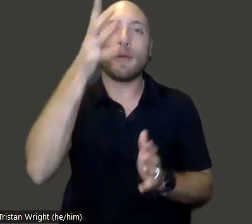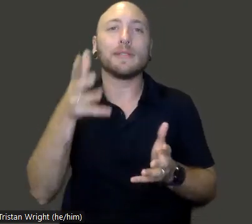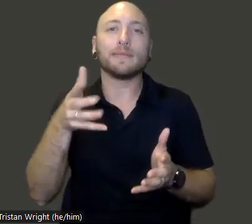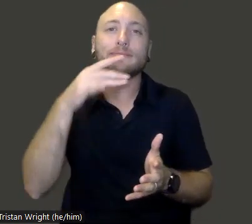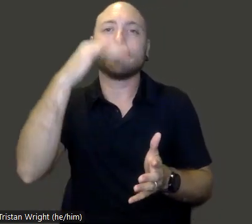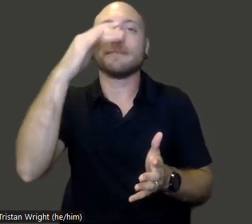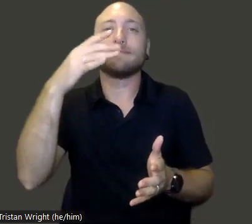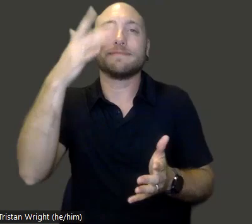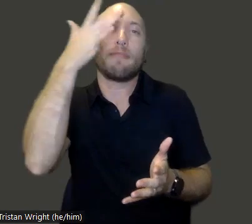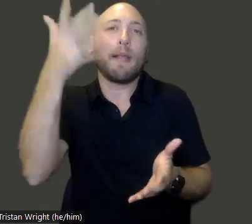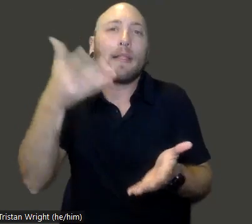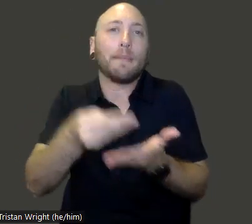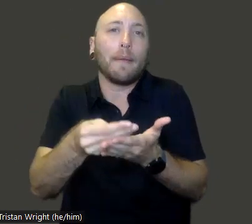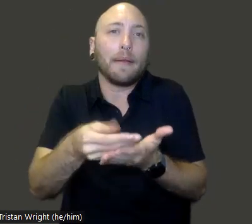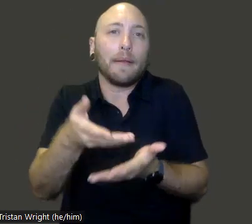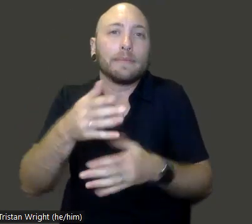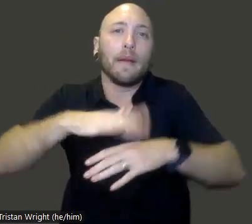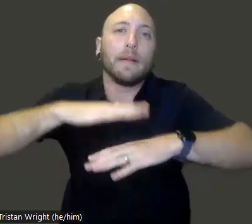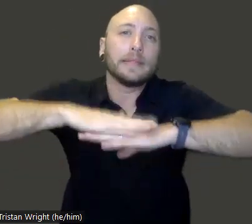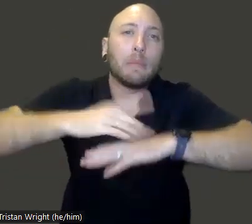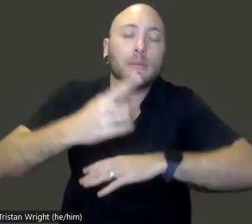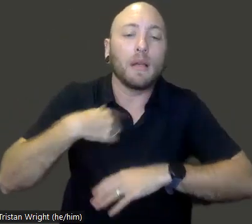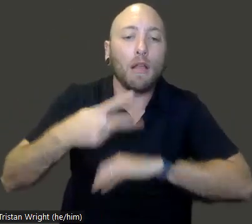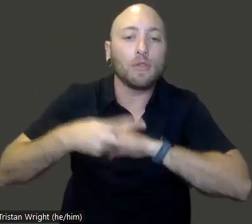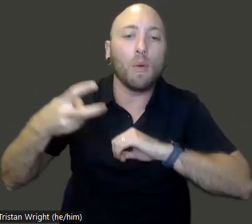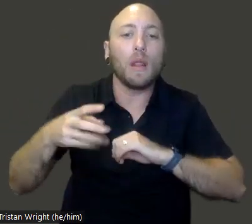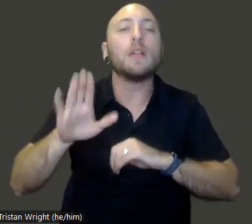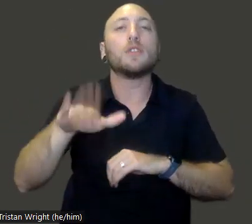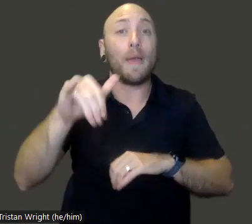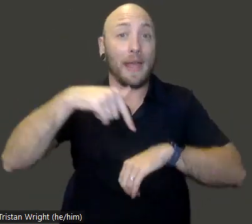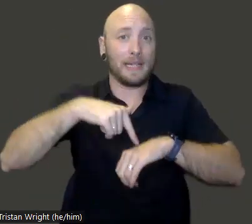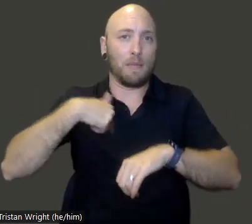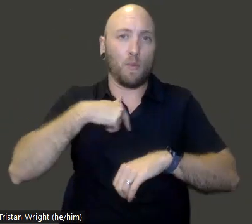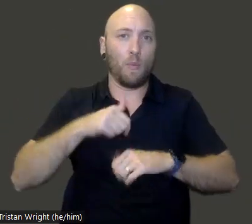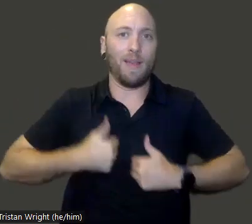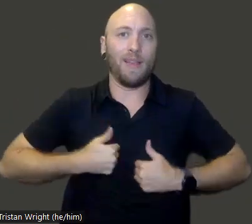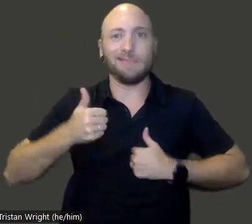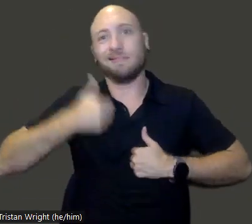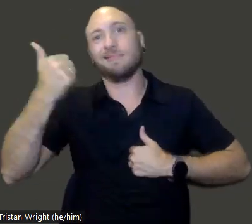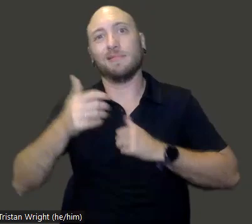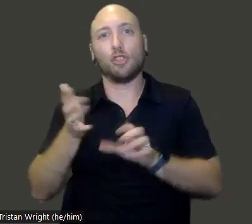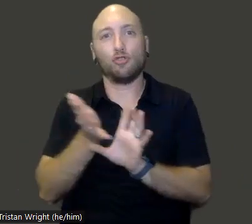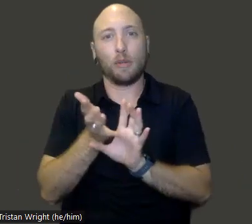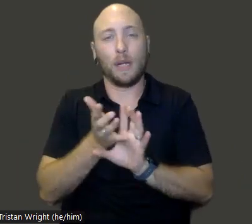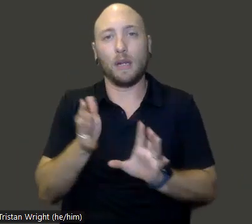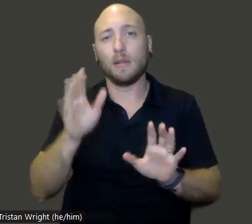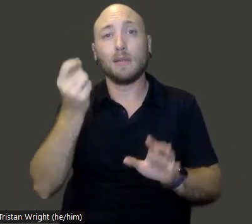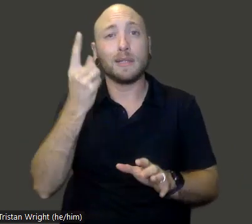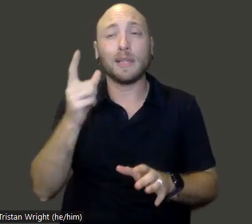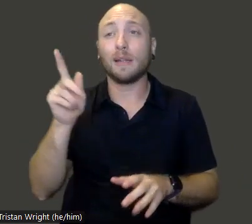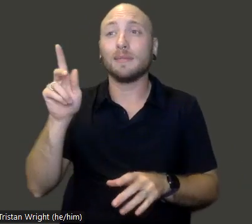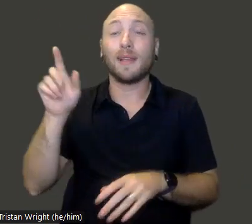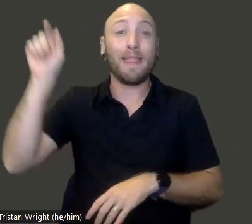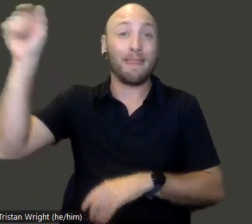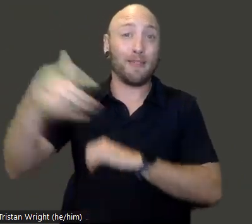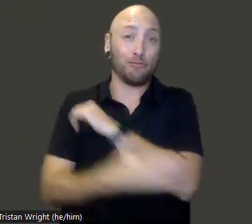it. And this is at the time we're living in Germany, and they totally don't give a shit about the drinking age there,